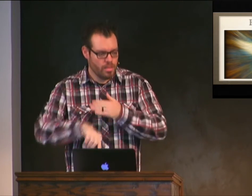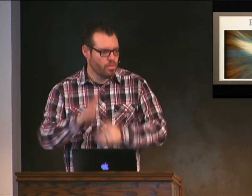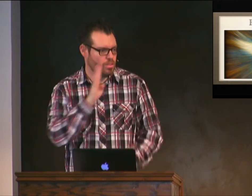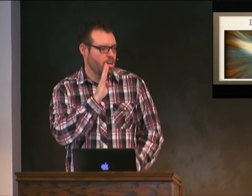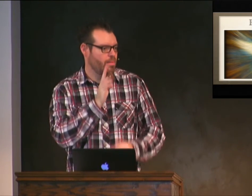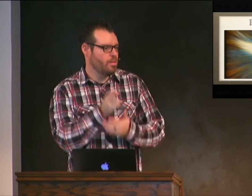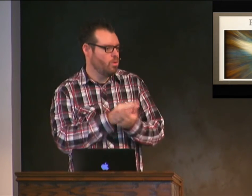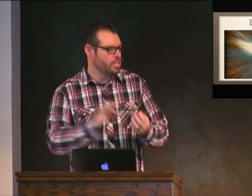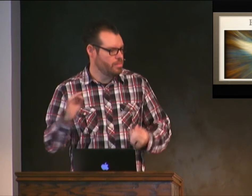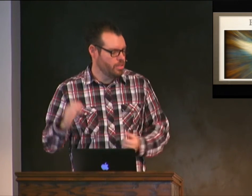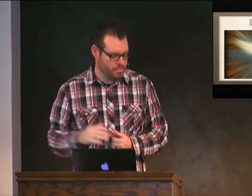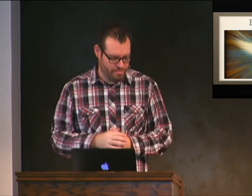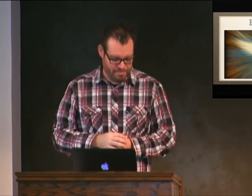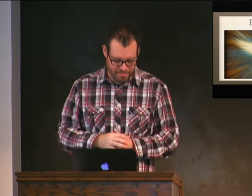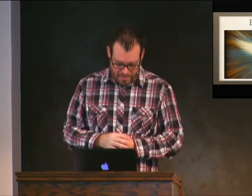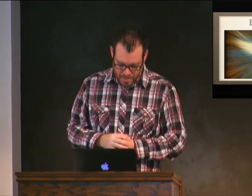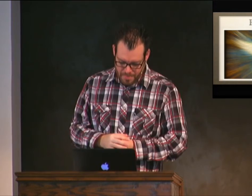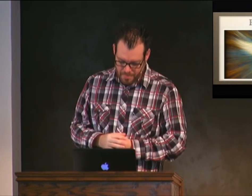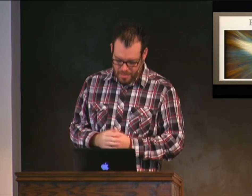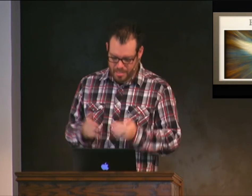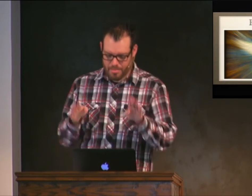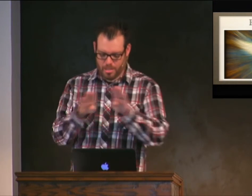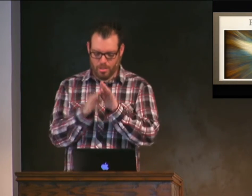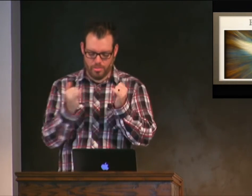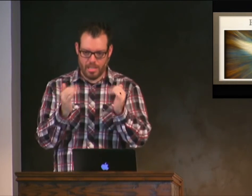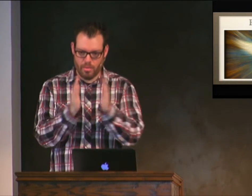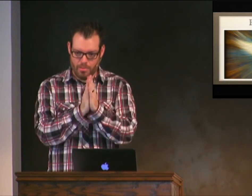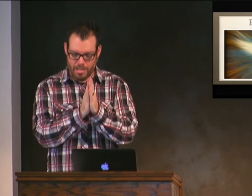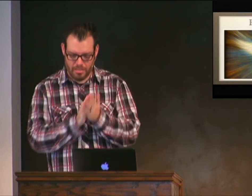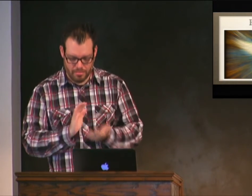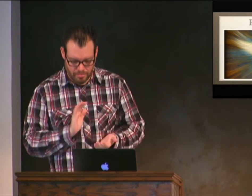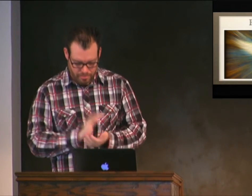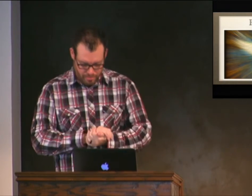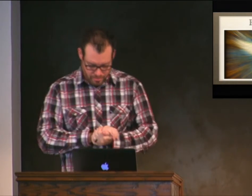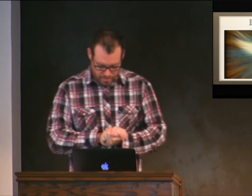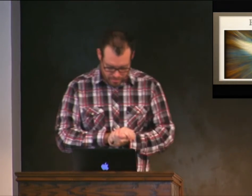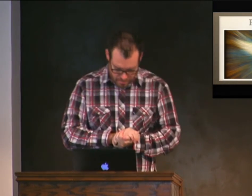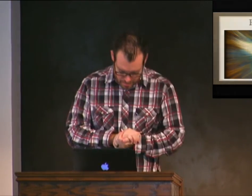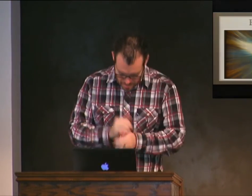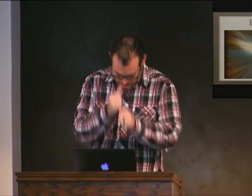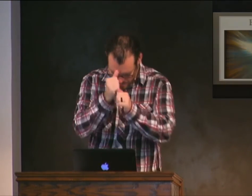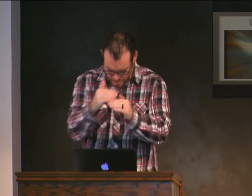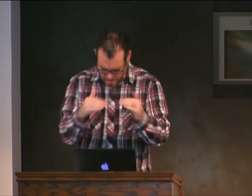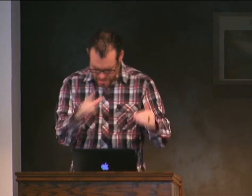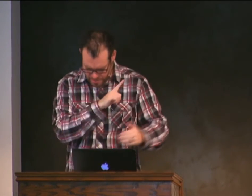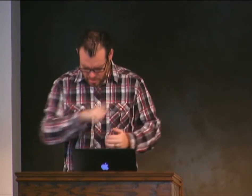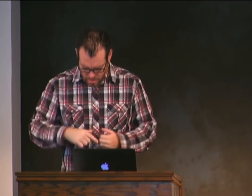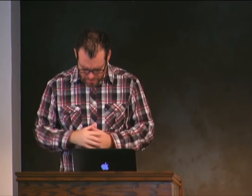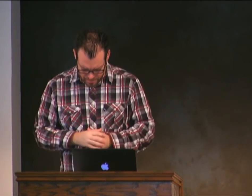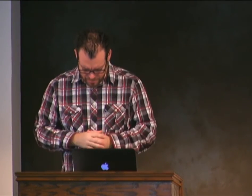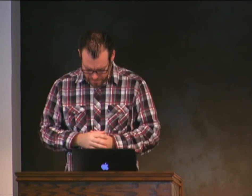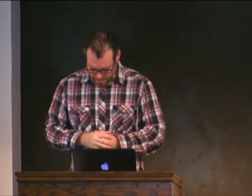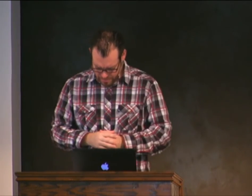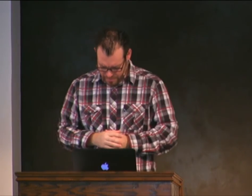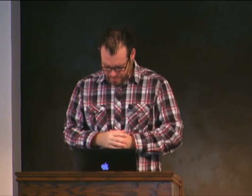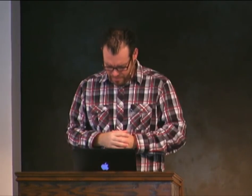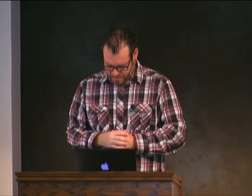So next week, we'll talk about the Holy Spirit. Okay. I'm going to close right now with prayer. God in heaven,